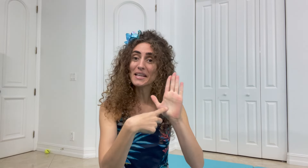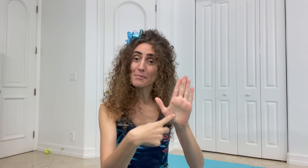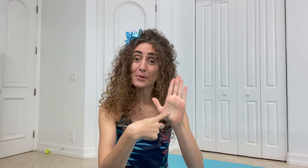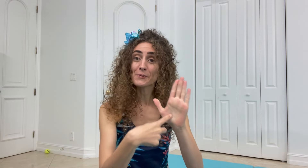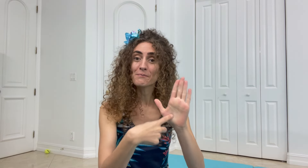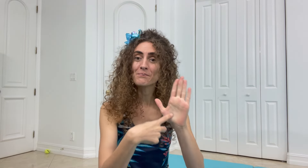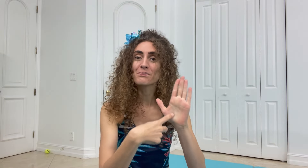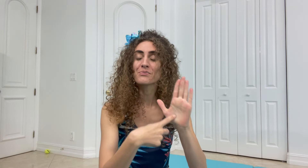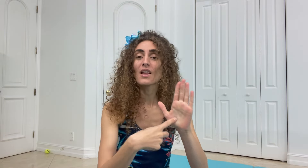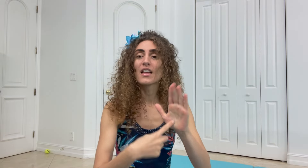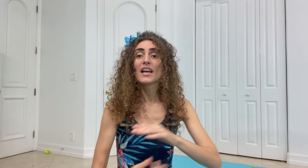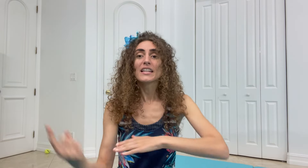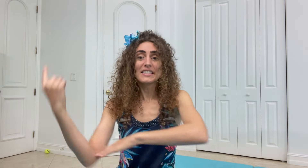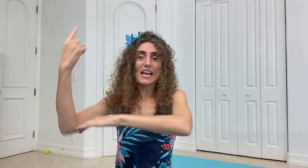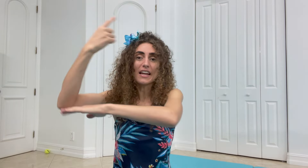example, day.